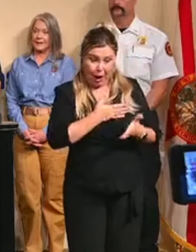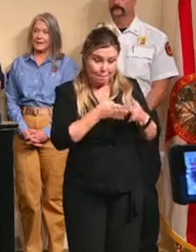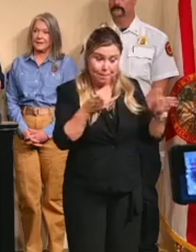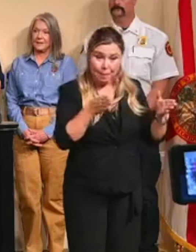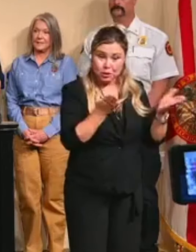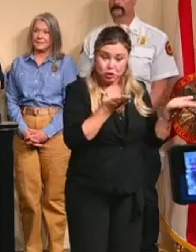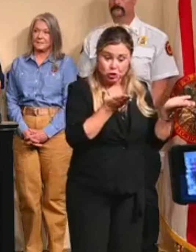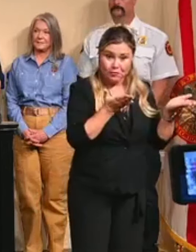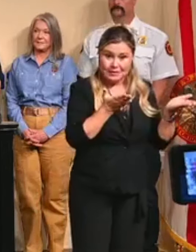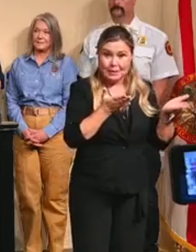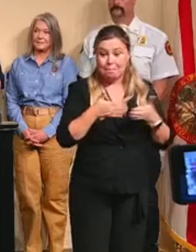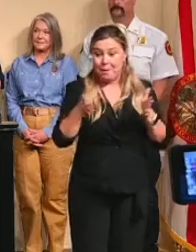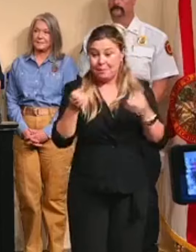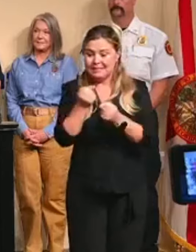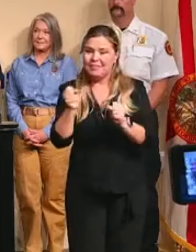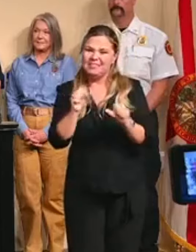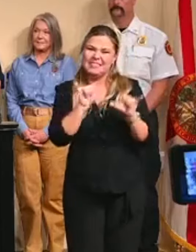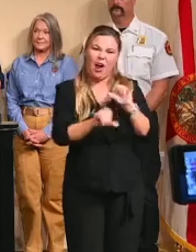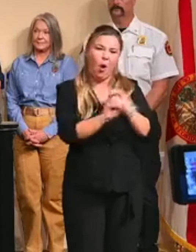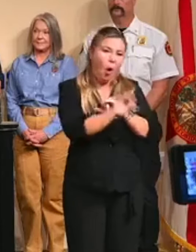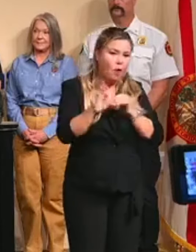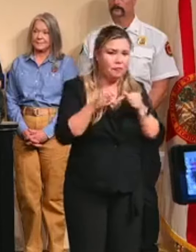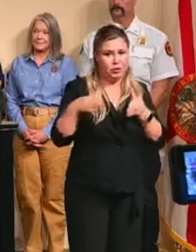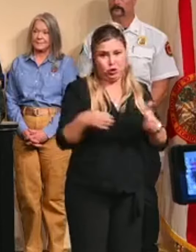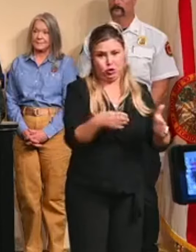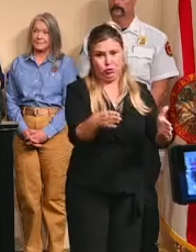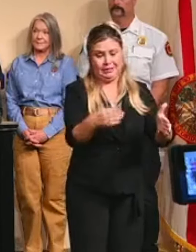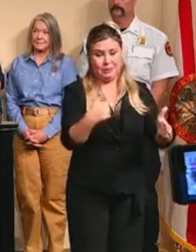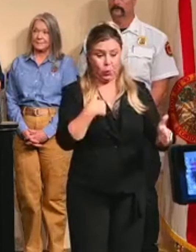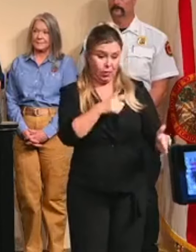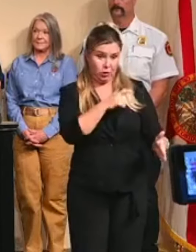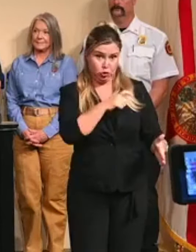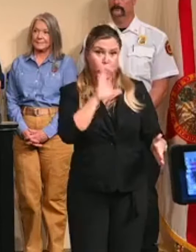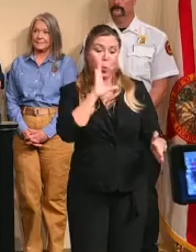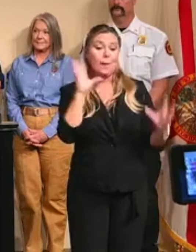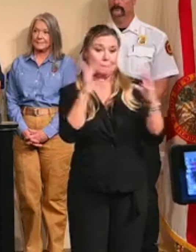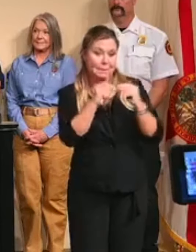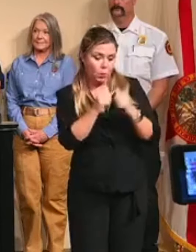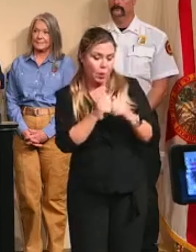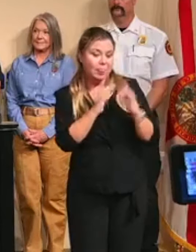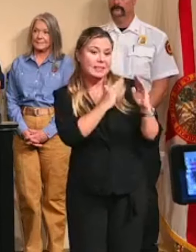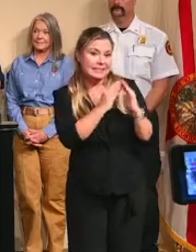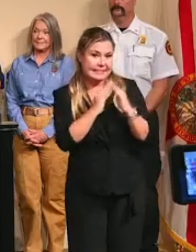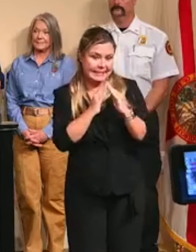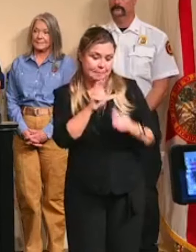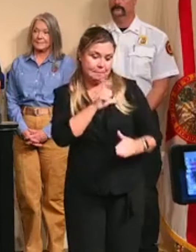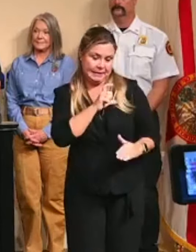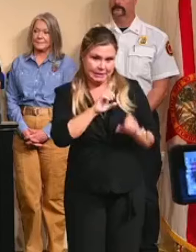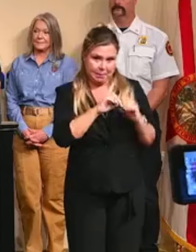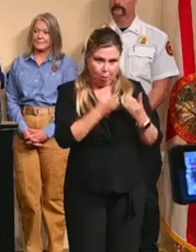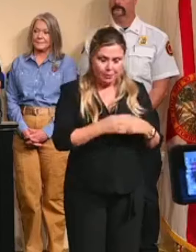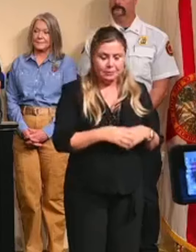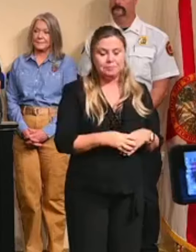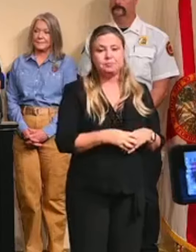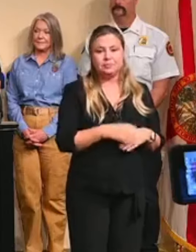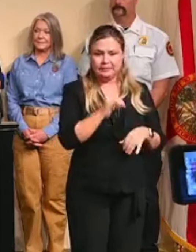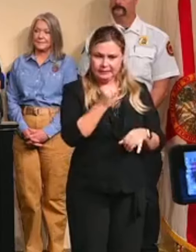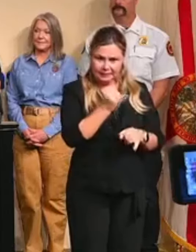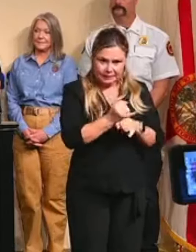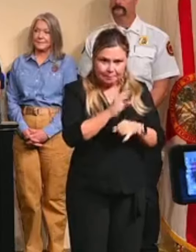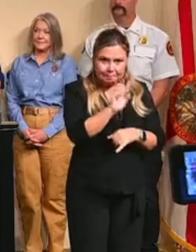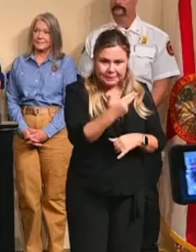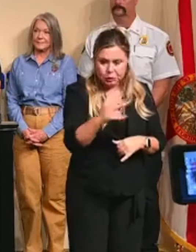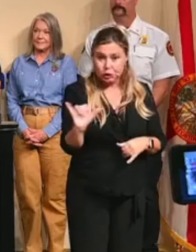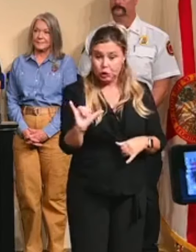safety is to stay off our streets. We at the St. Johns County Sheriff's Office will meet with the city's police departments, St. Augustine City and St. Augustine